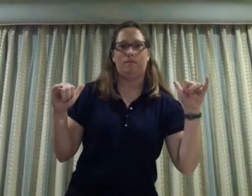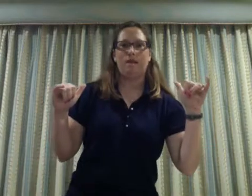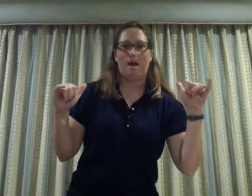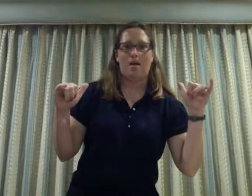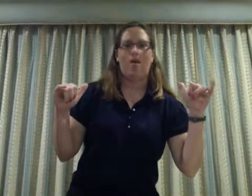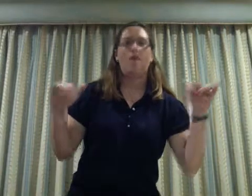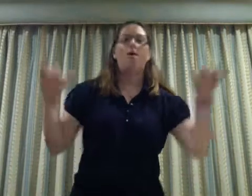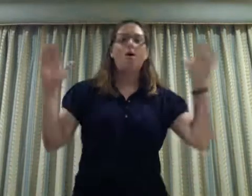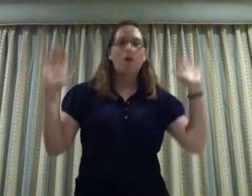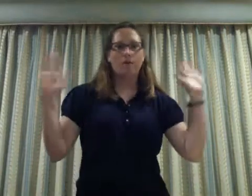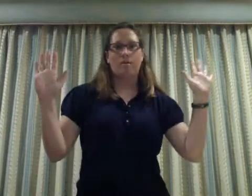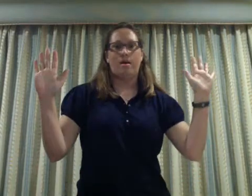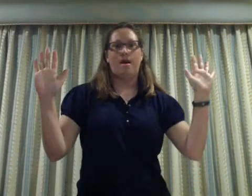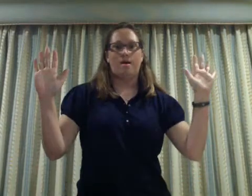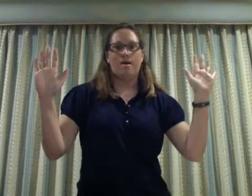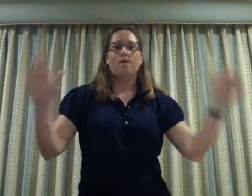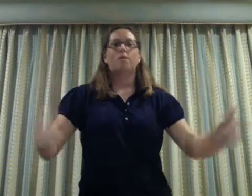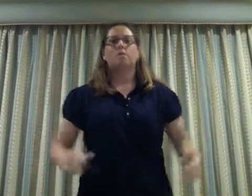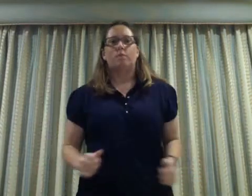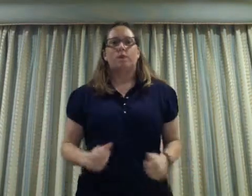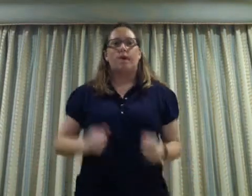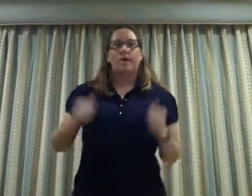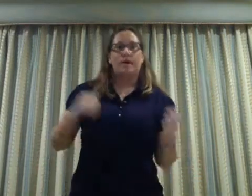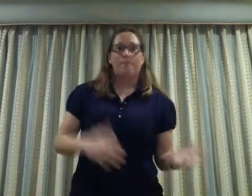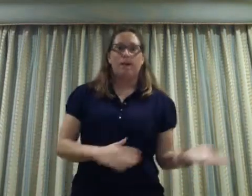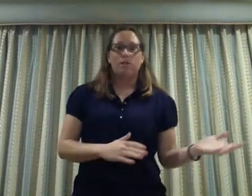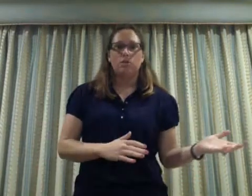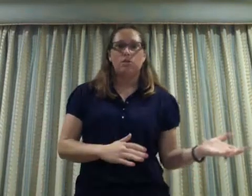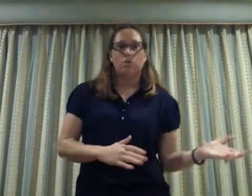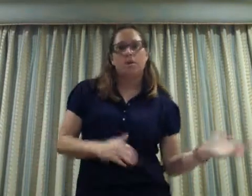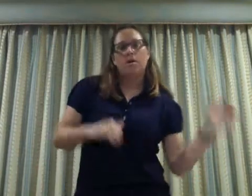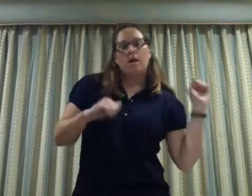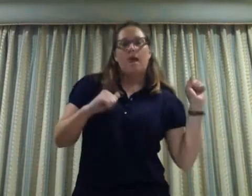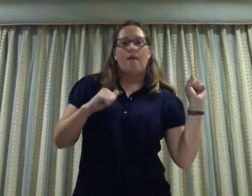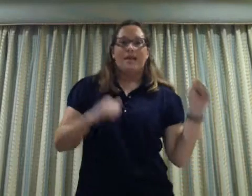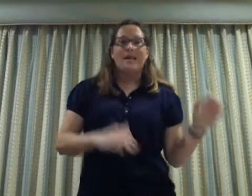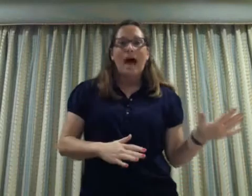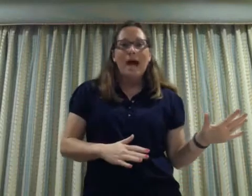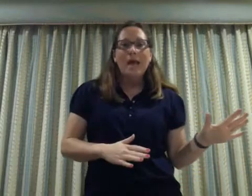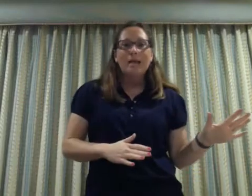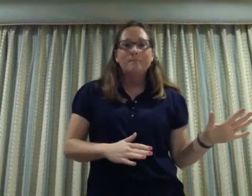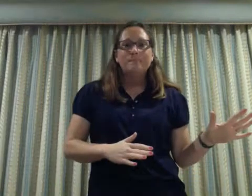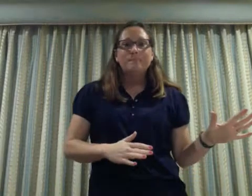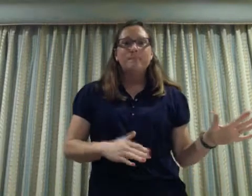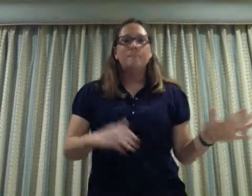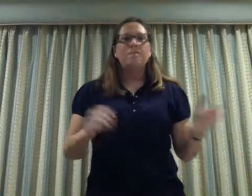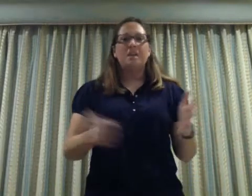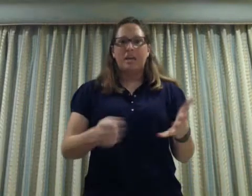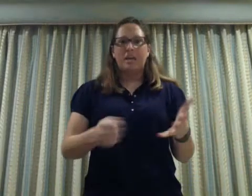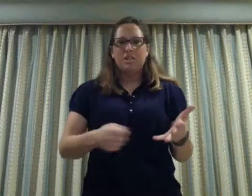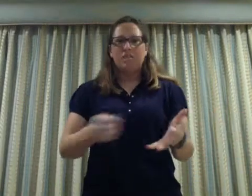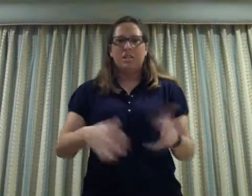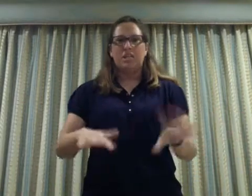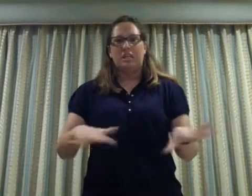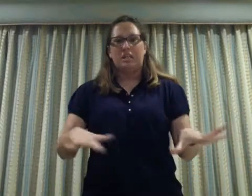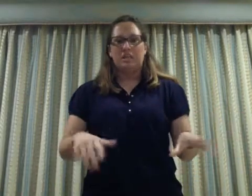day. Oh yeah. So we finally get back to the shore, and the guide guts our fish and cleans it all